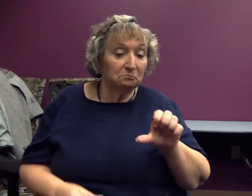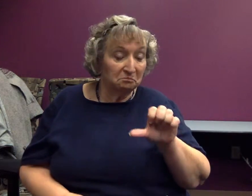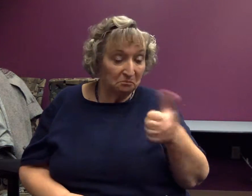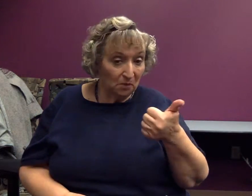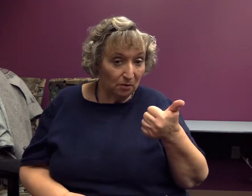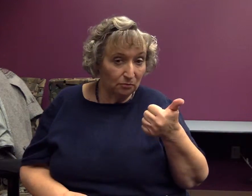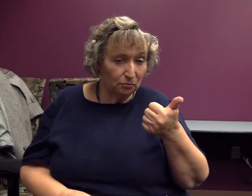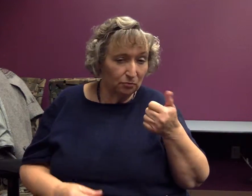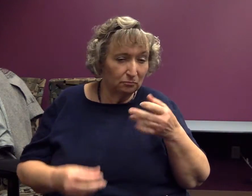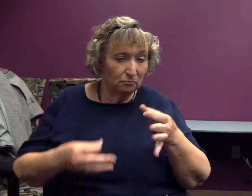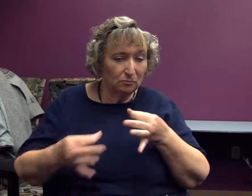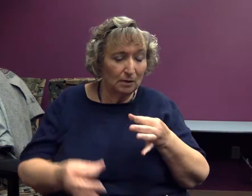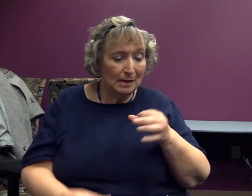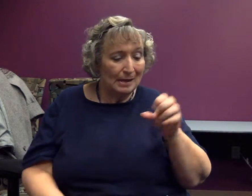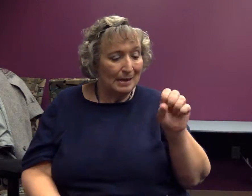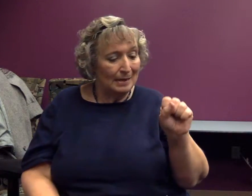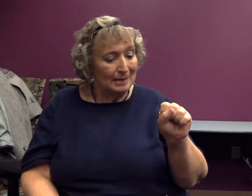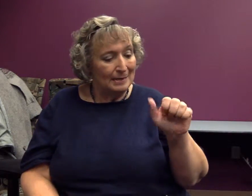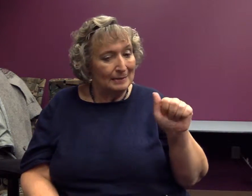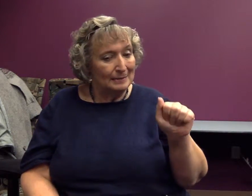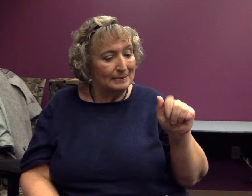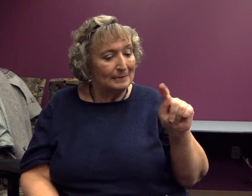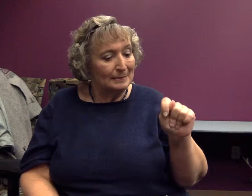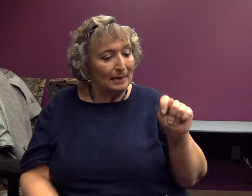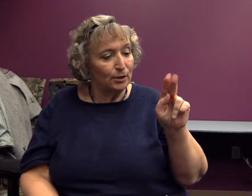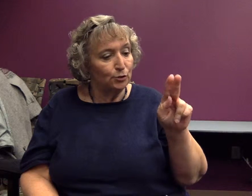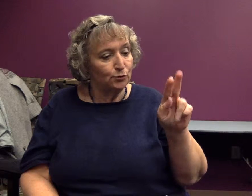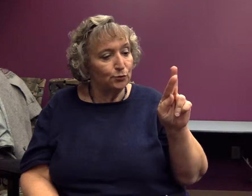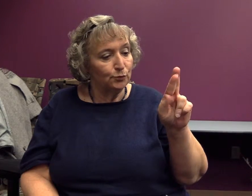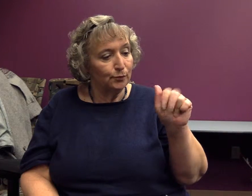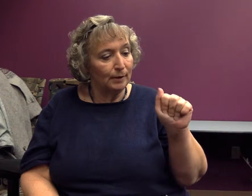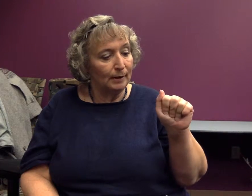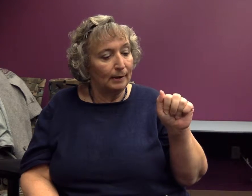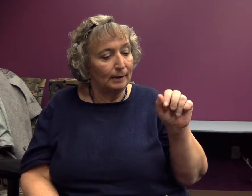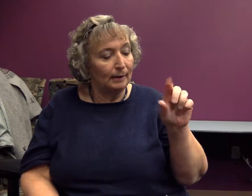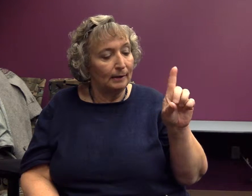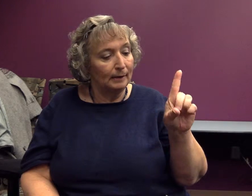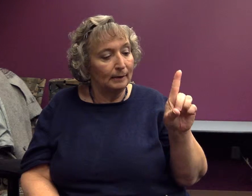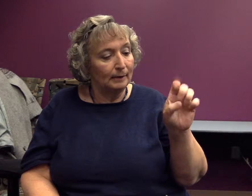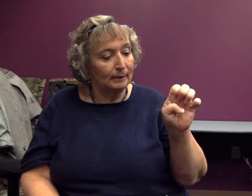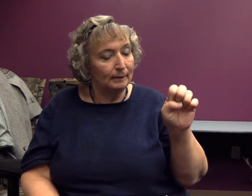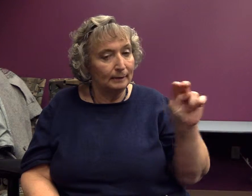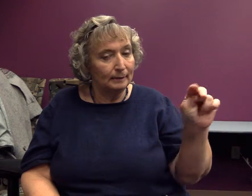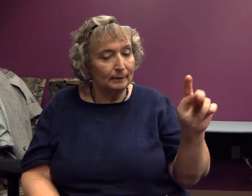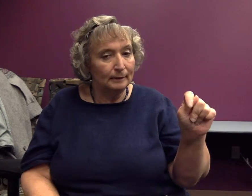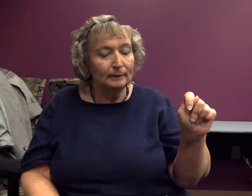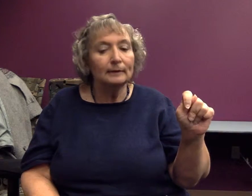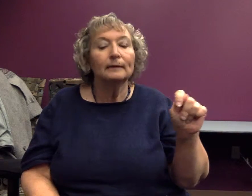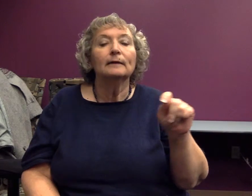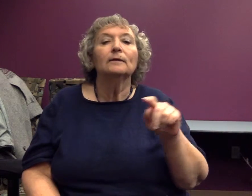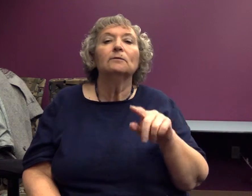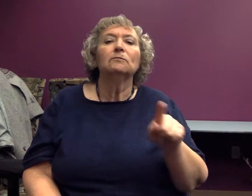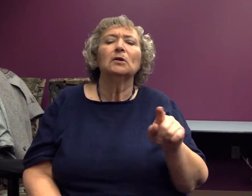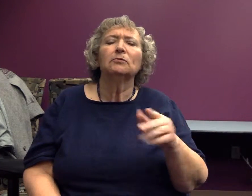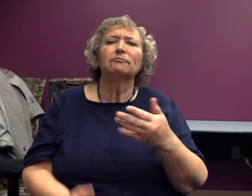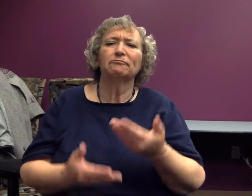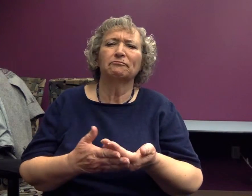A few days ago, or last week, the soccer fields were saturated. We had so